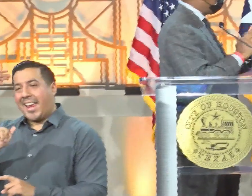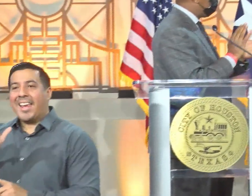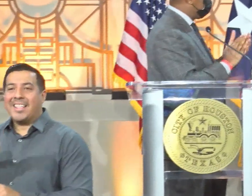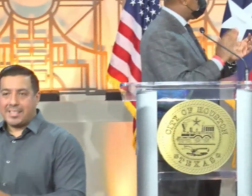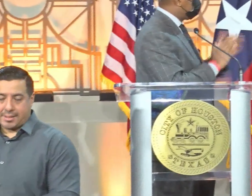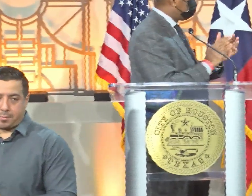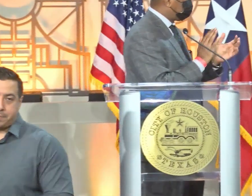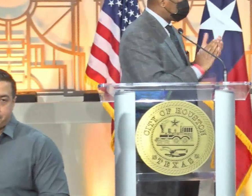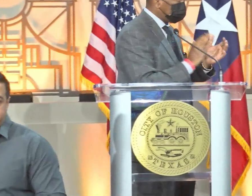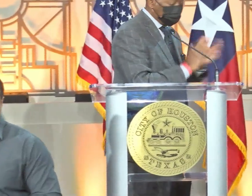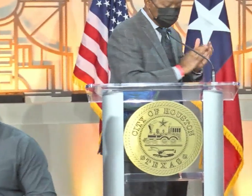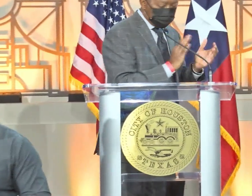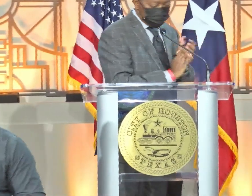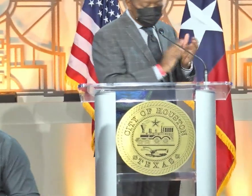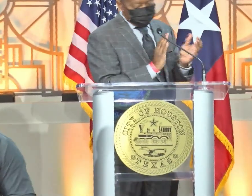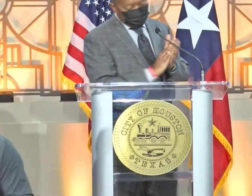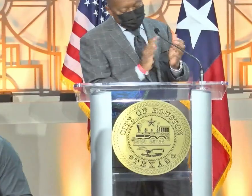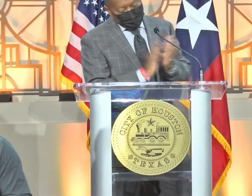Love you, man.